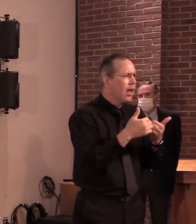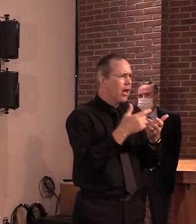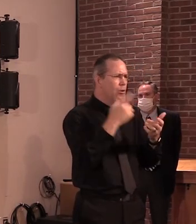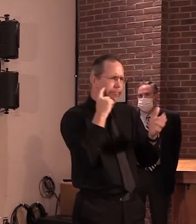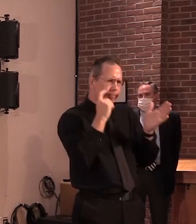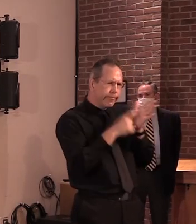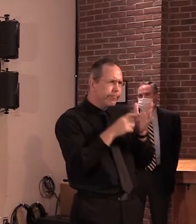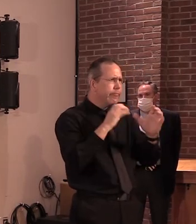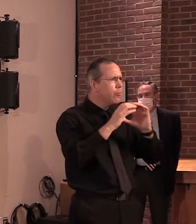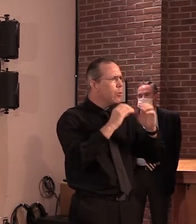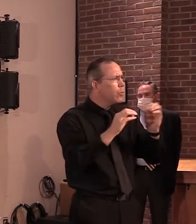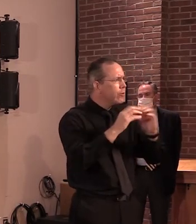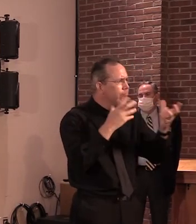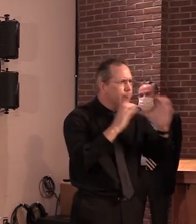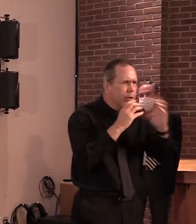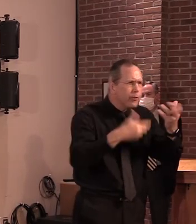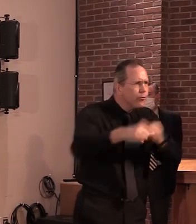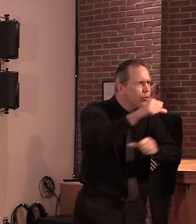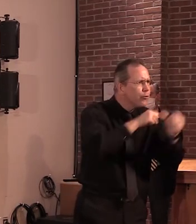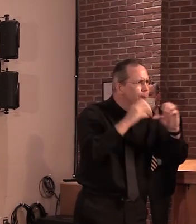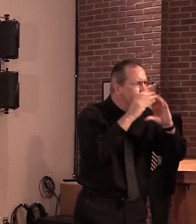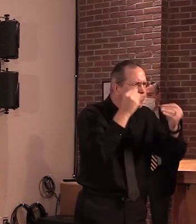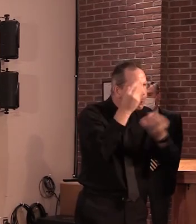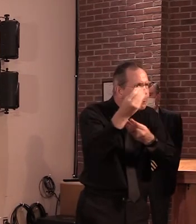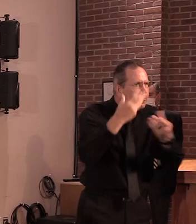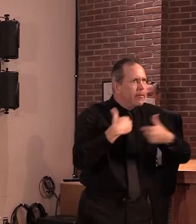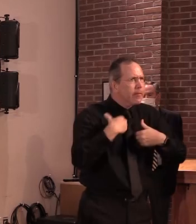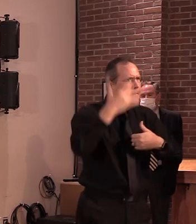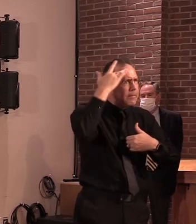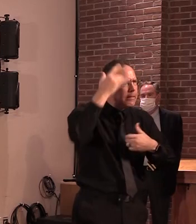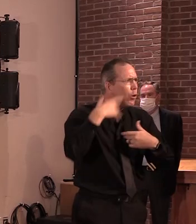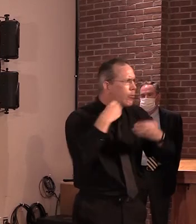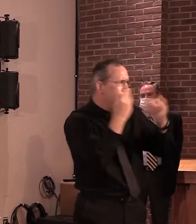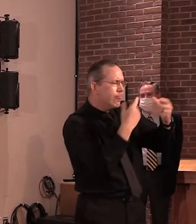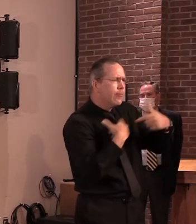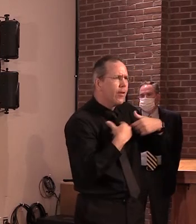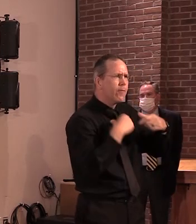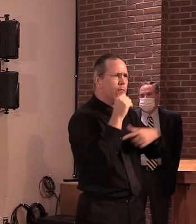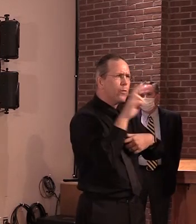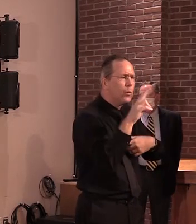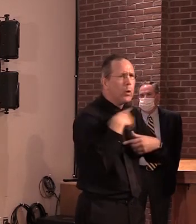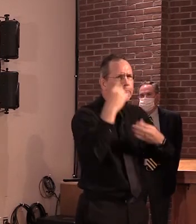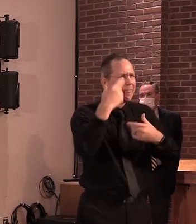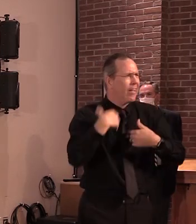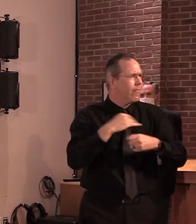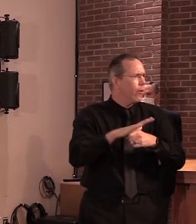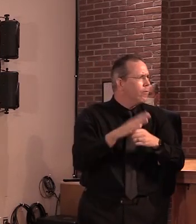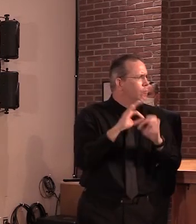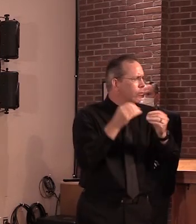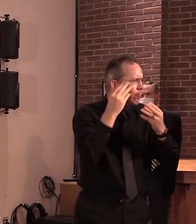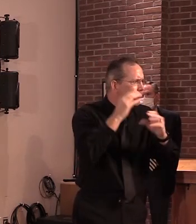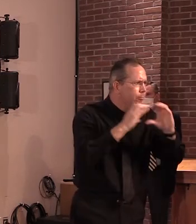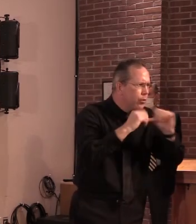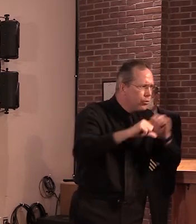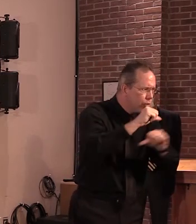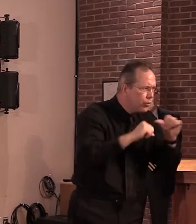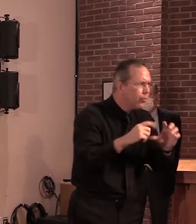please, this year more than ever, take advantage of early immunization with flu vaccine for yourself and your